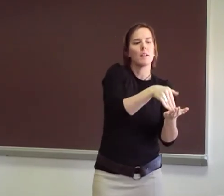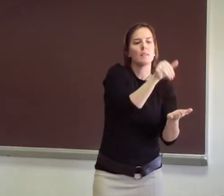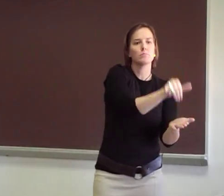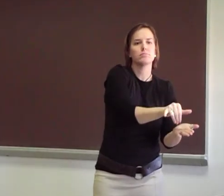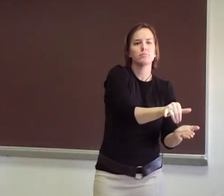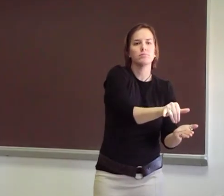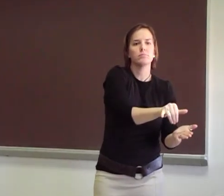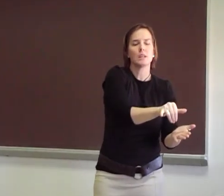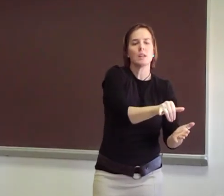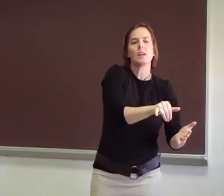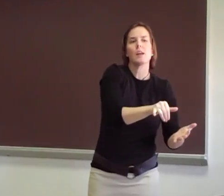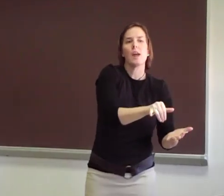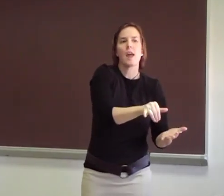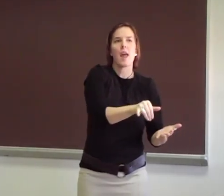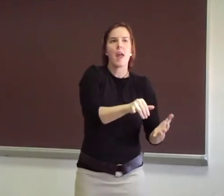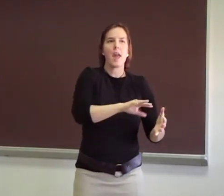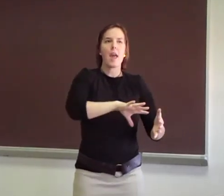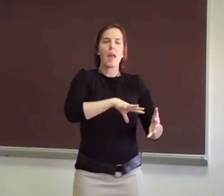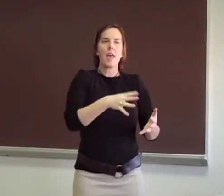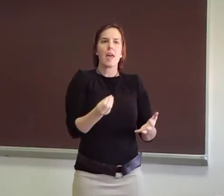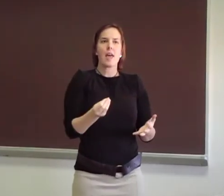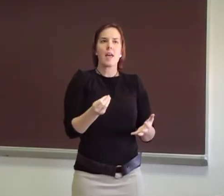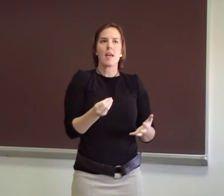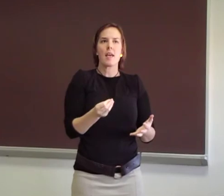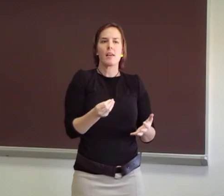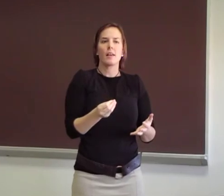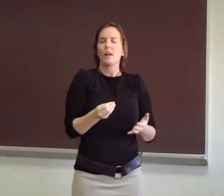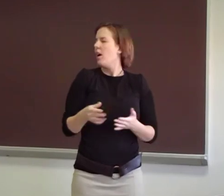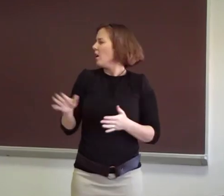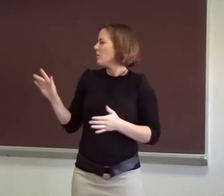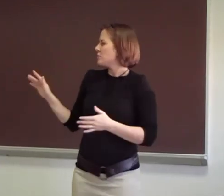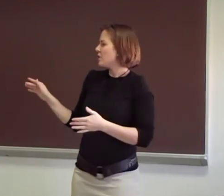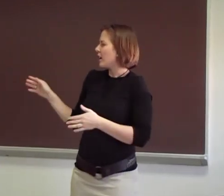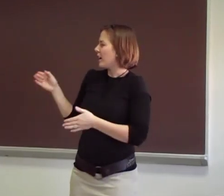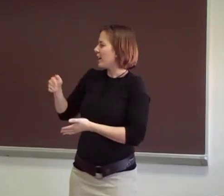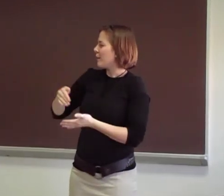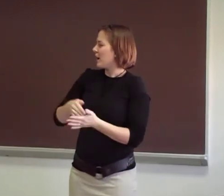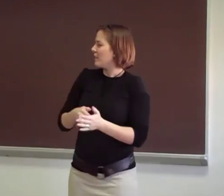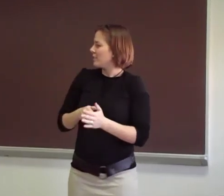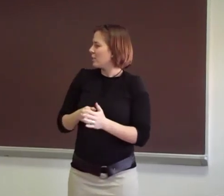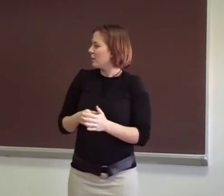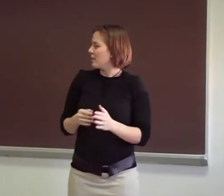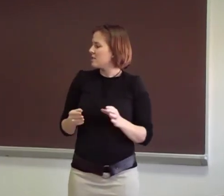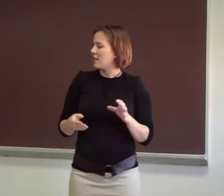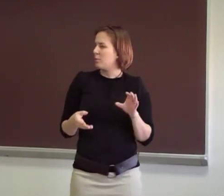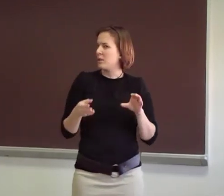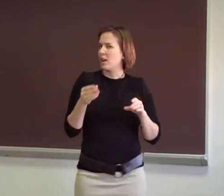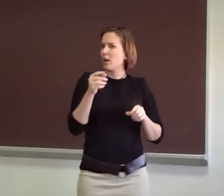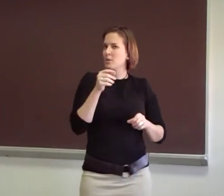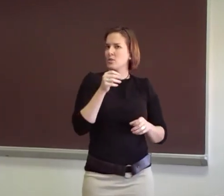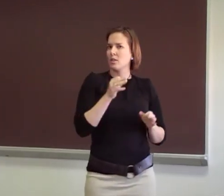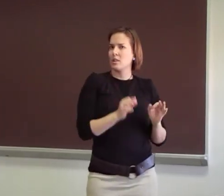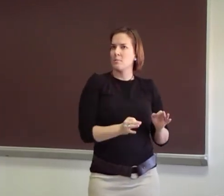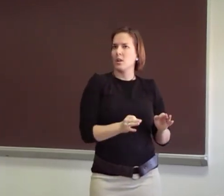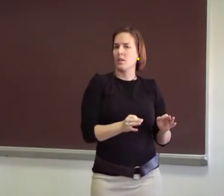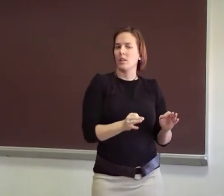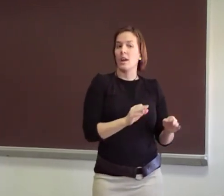styrofoam, because we don't want it to be any heavier than it has to. Sorry, Kate, I got behind you a little bit. You said you put the armature in the middle,